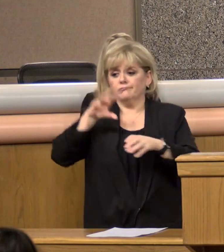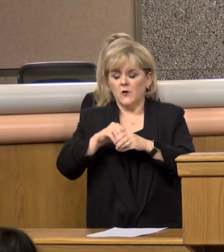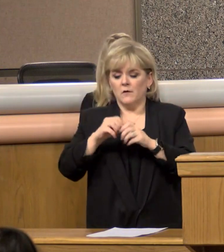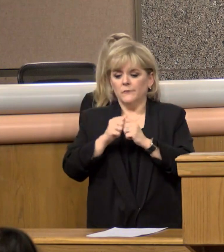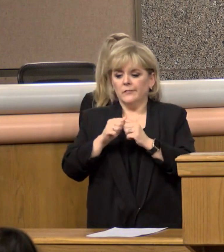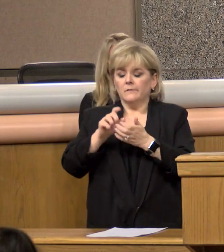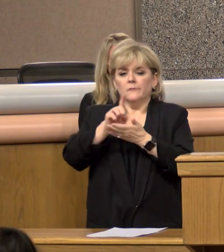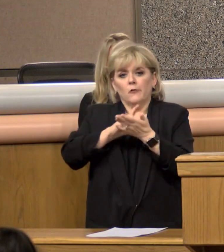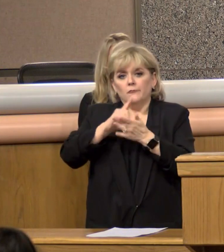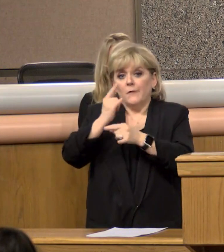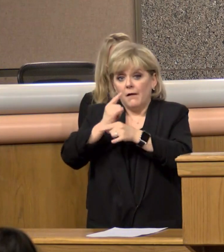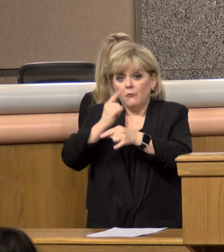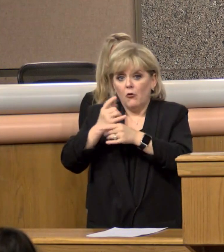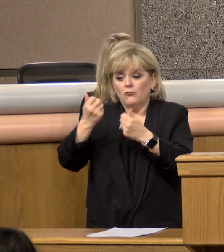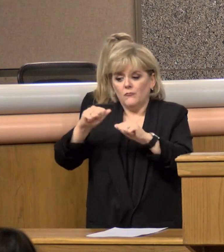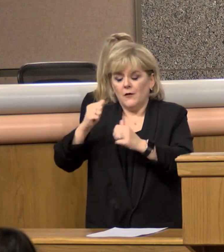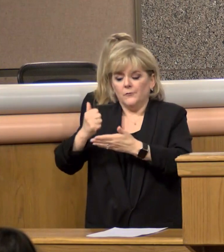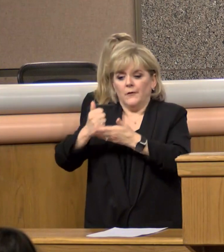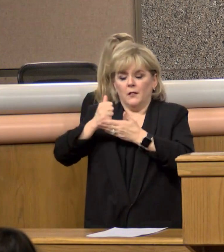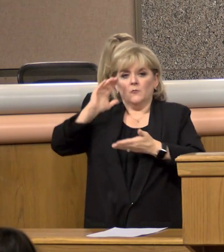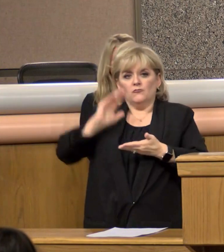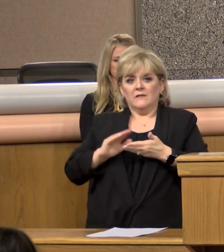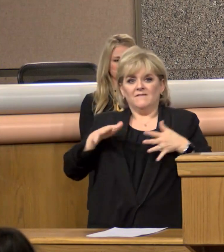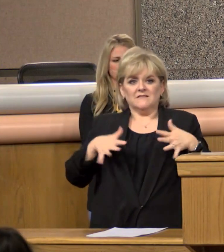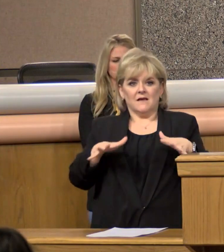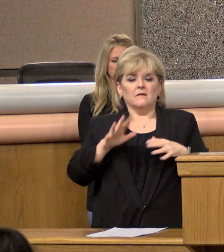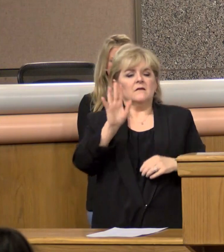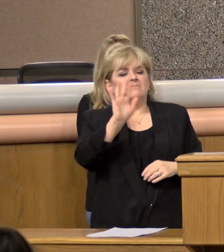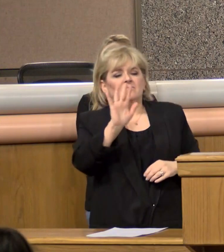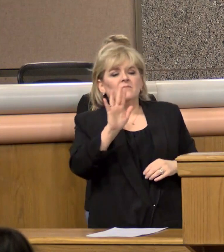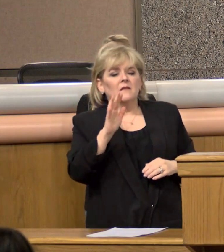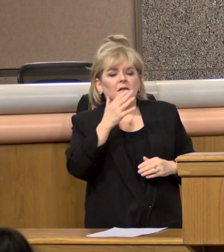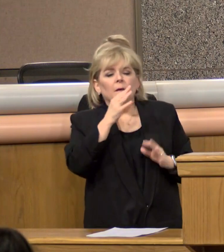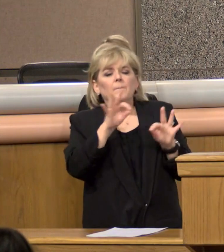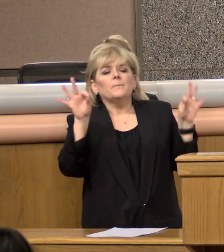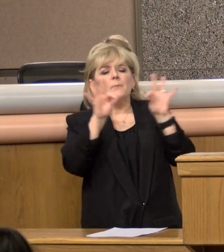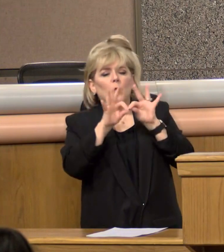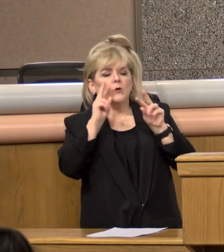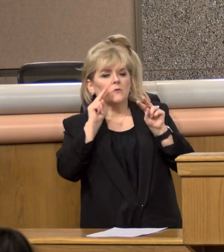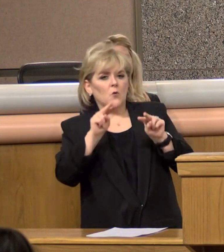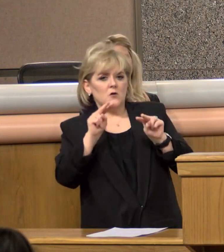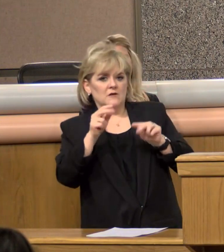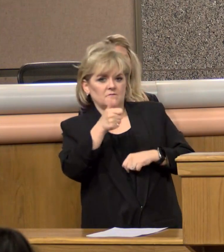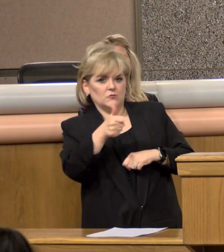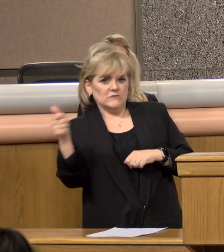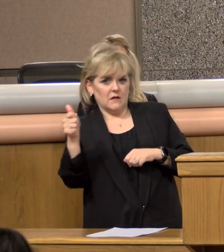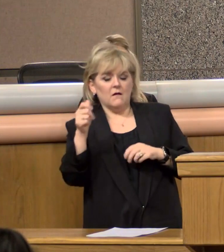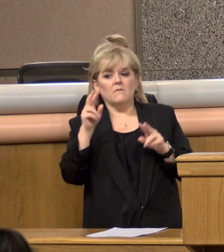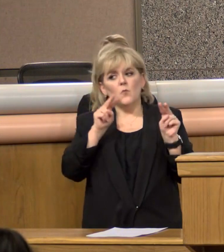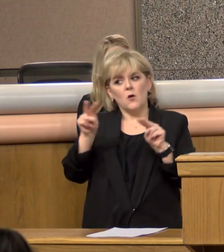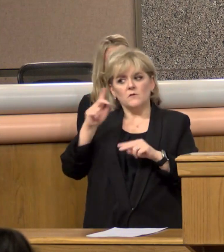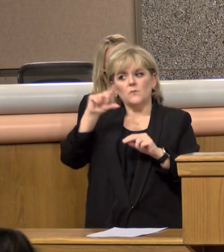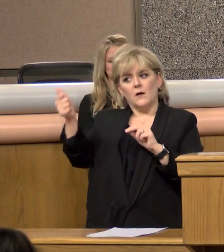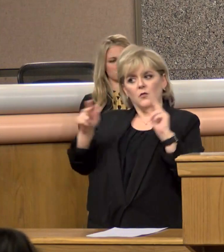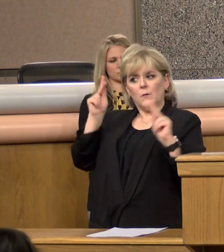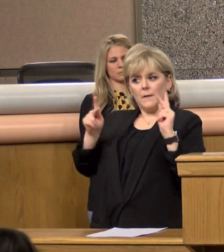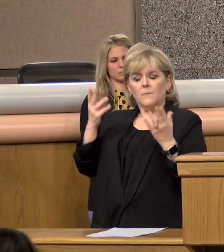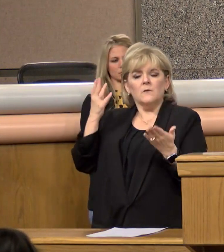drugs and alcohol. But it's important to know what to be looking in yourself, for yourself, and for your loved ones to identify people who are having a hard time